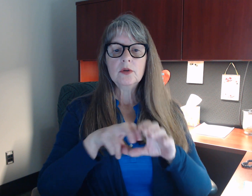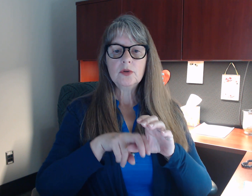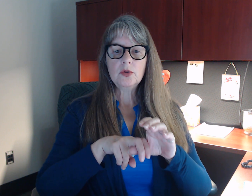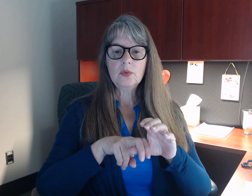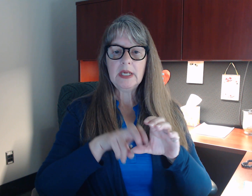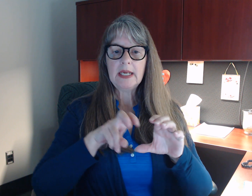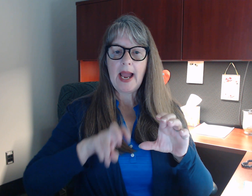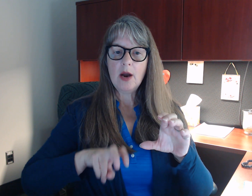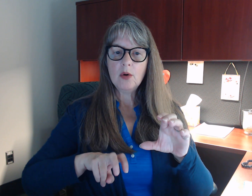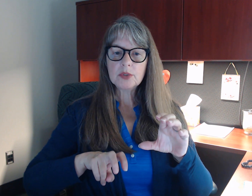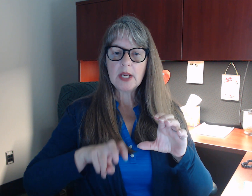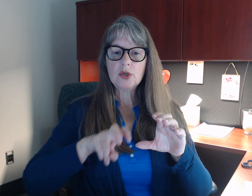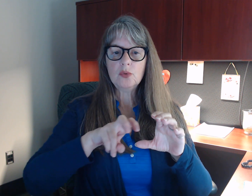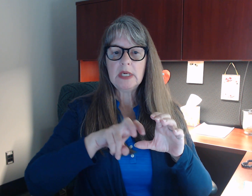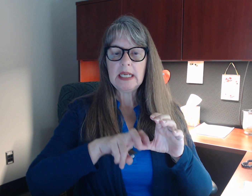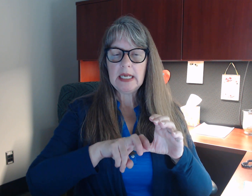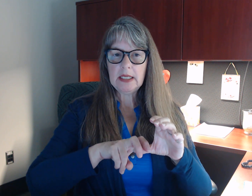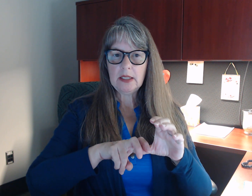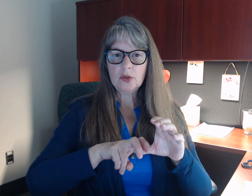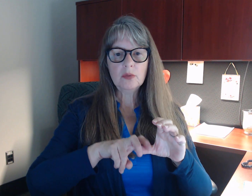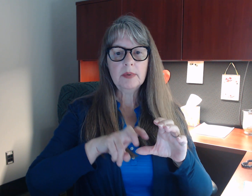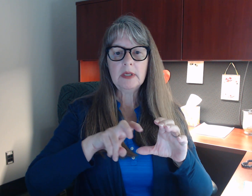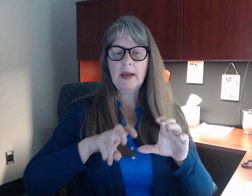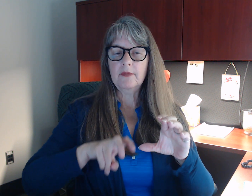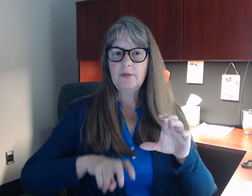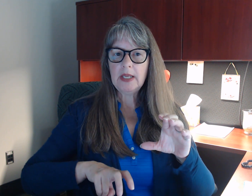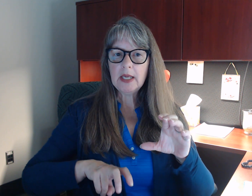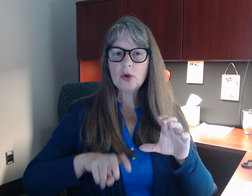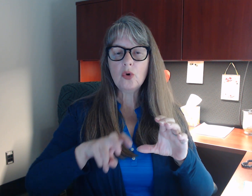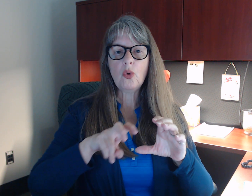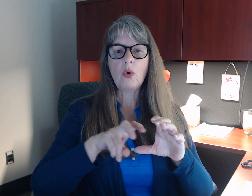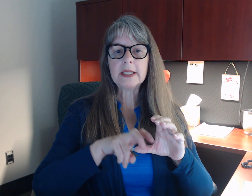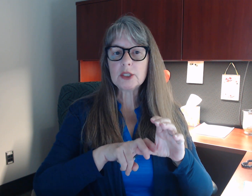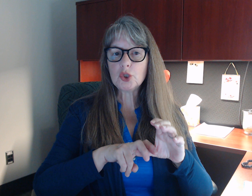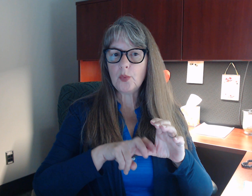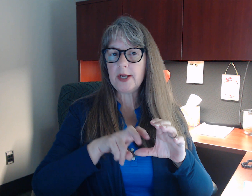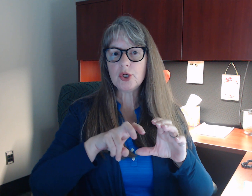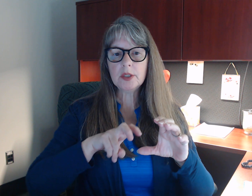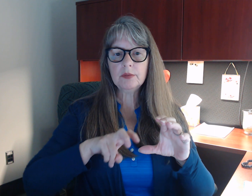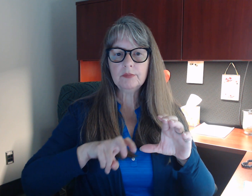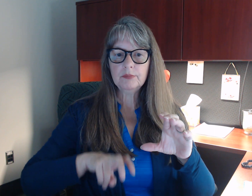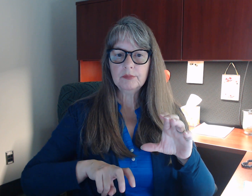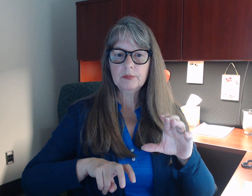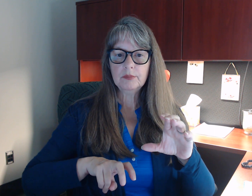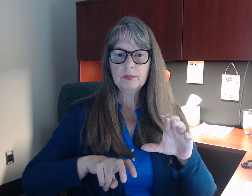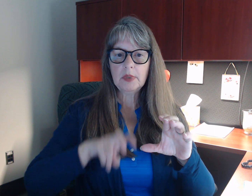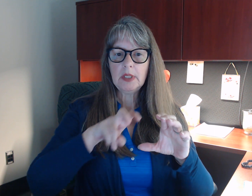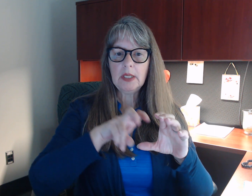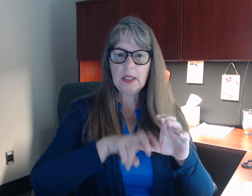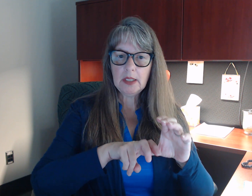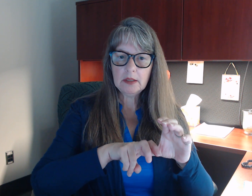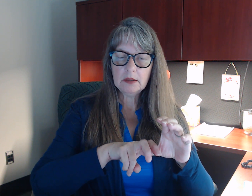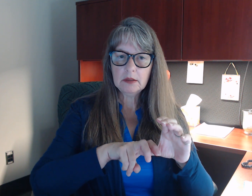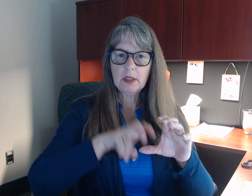To get out and to get in. To be a vehicle or a situation. Get in and